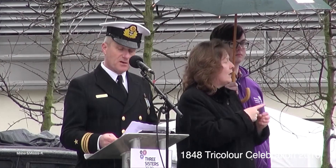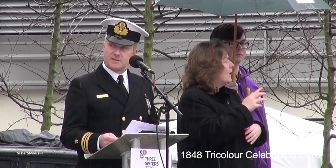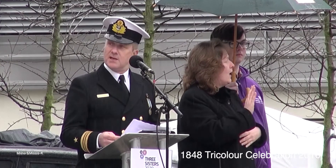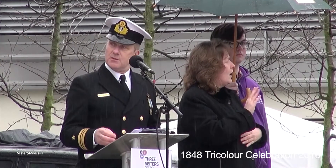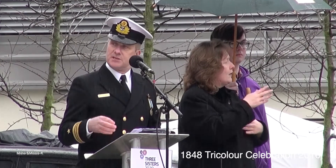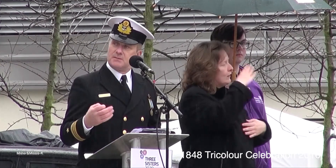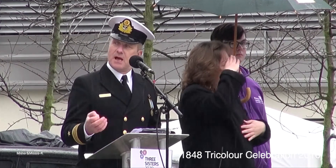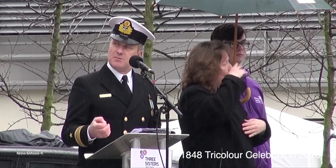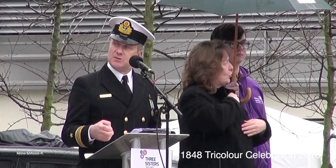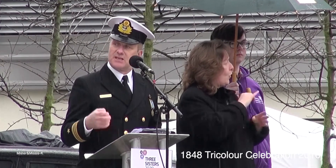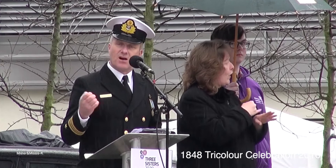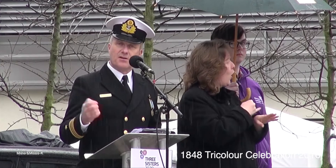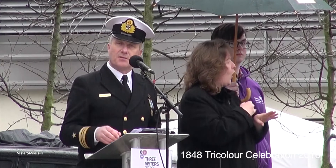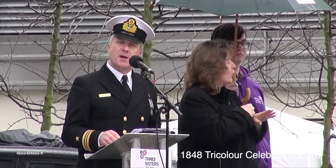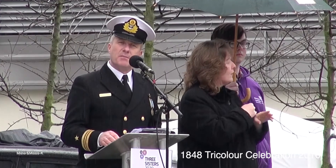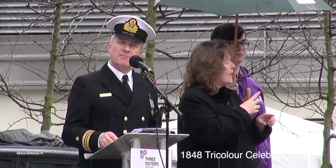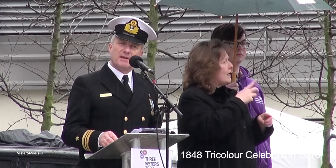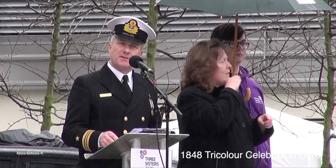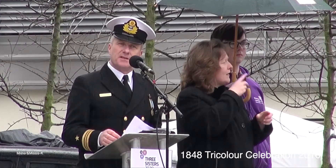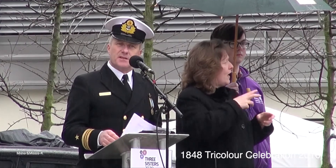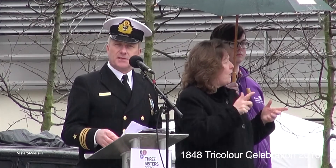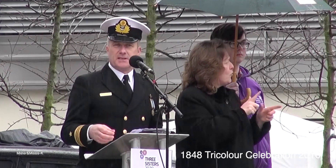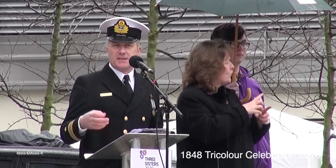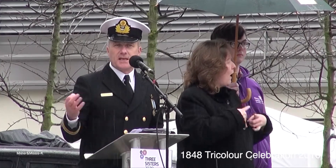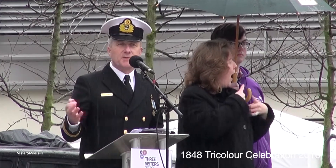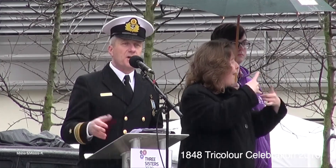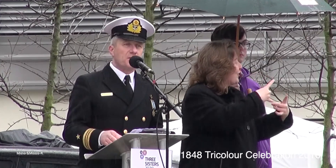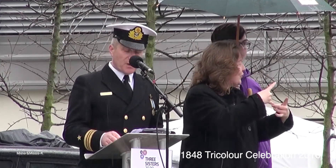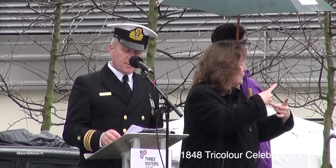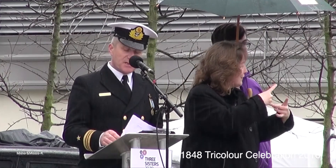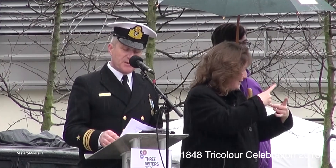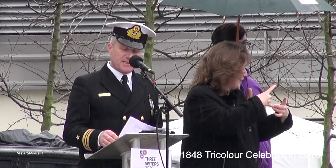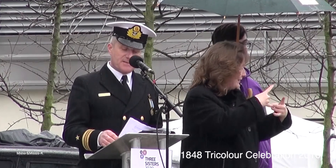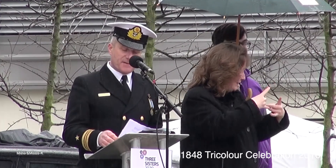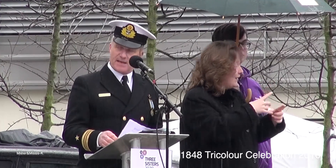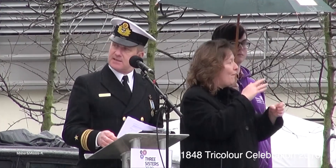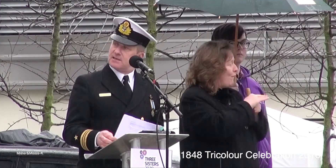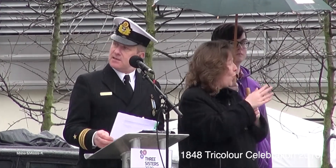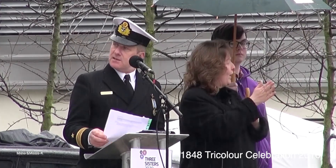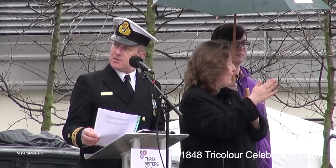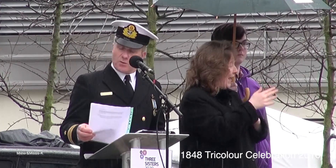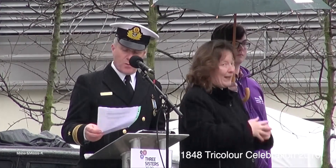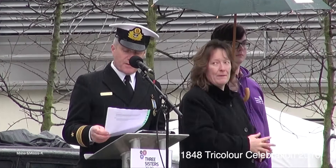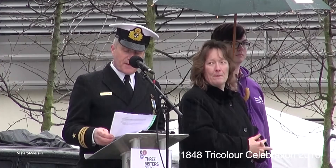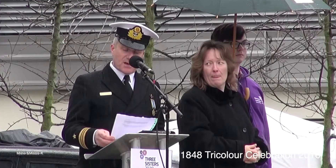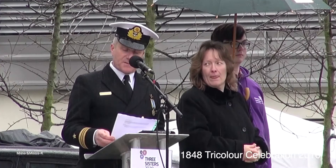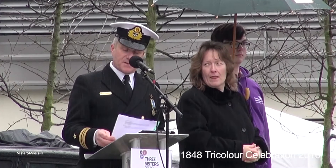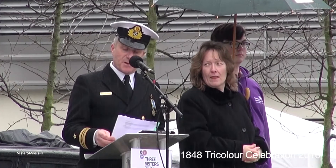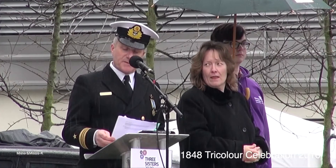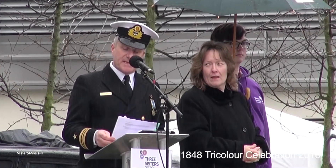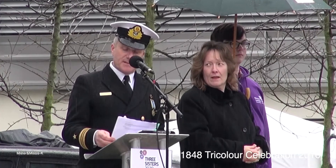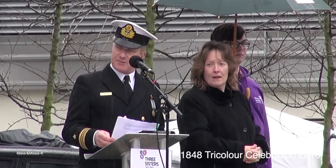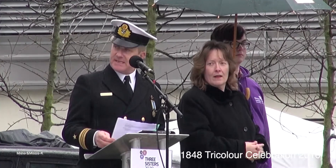the colours, which is a musical honour being rendered to the inanimate object, which is the flag. So the flag